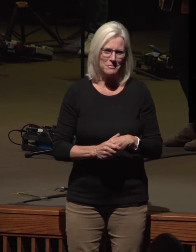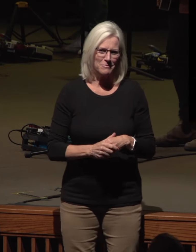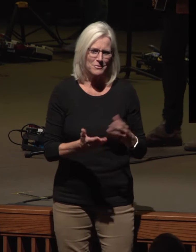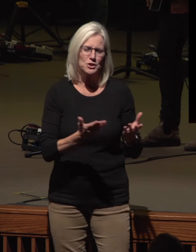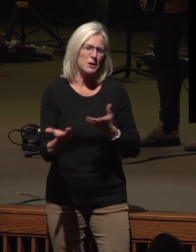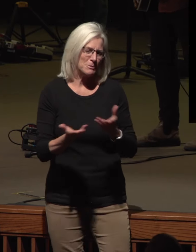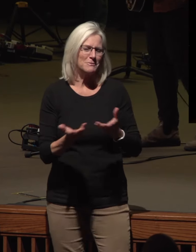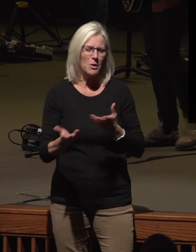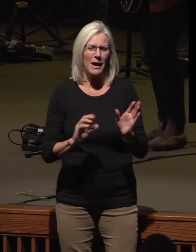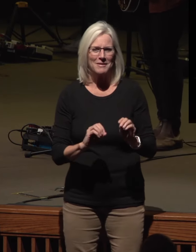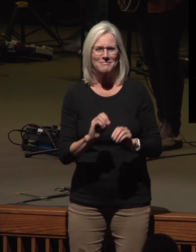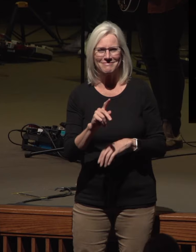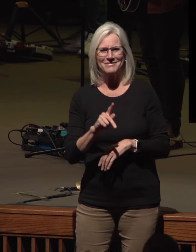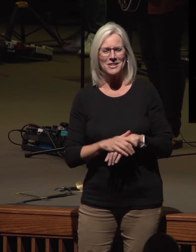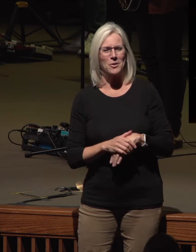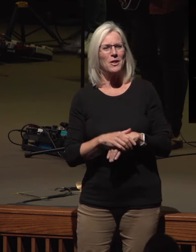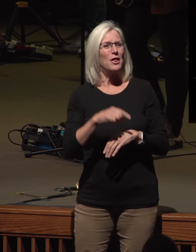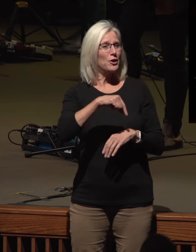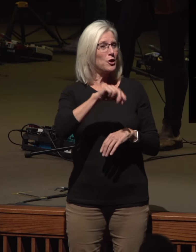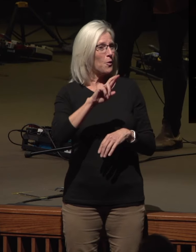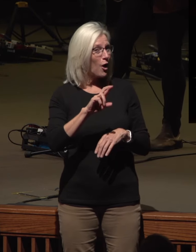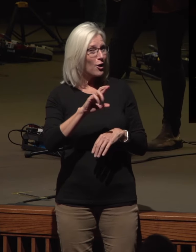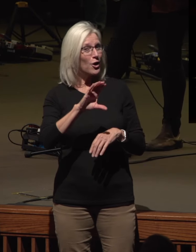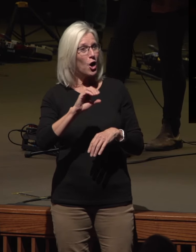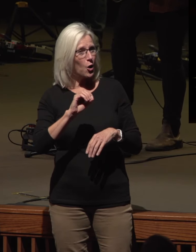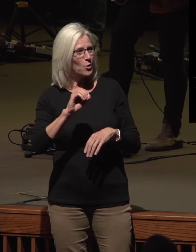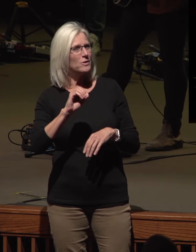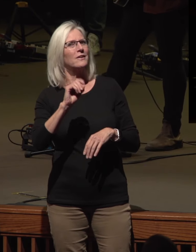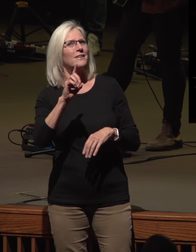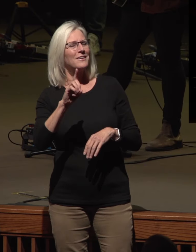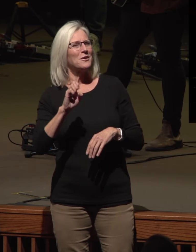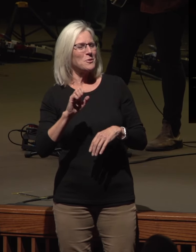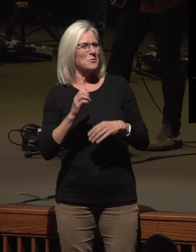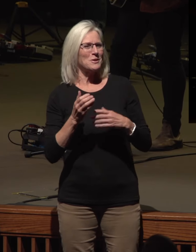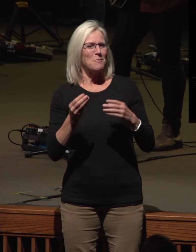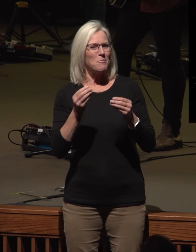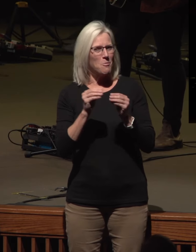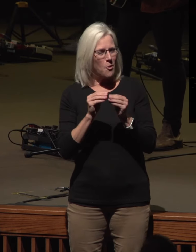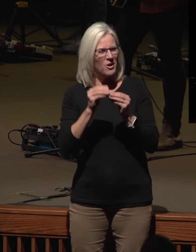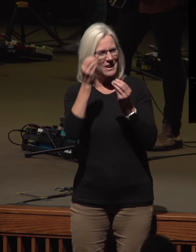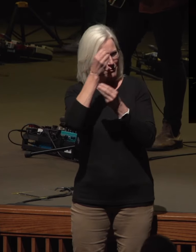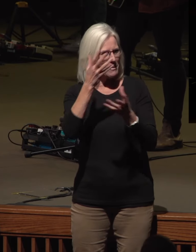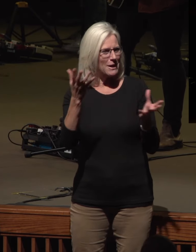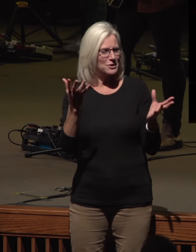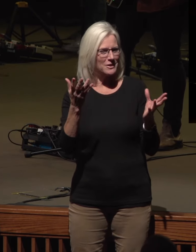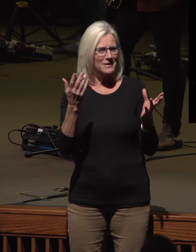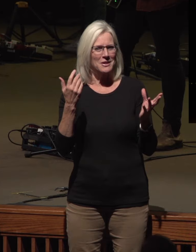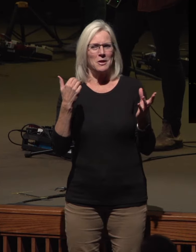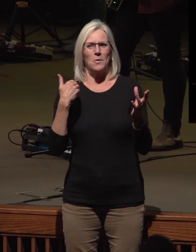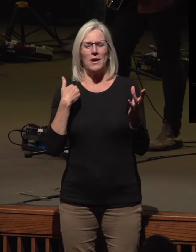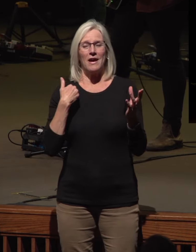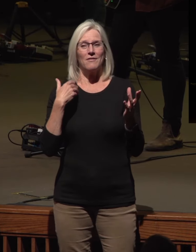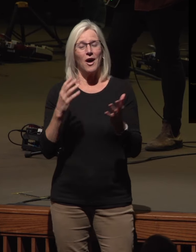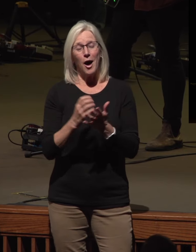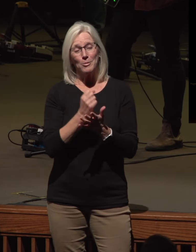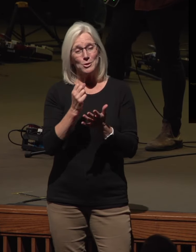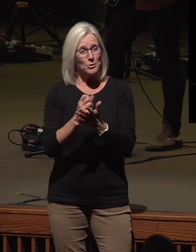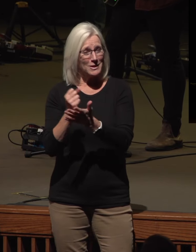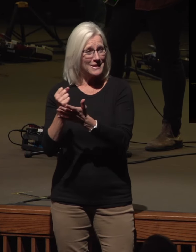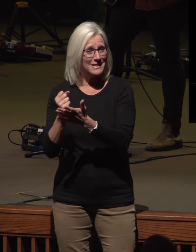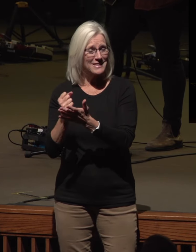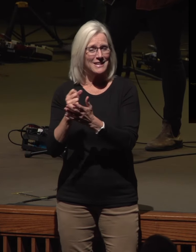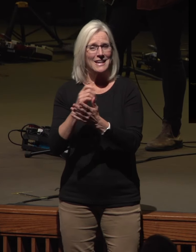there in the pew back and pulling up the weekend service guide. It is great that we have opportunities to love our city, but